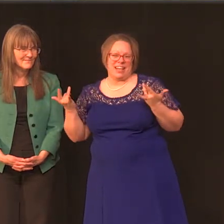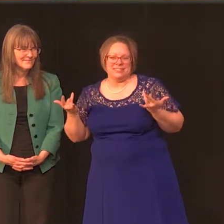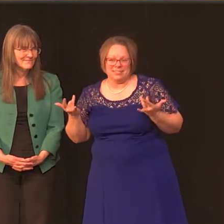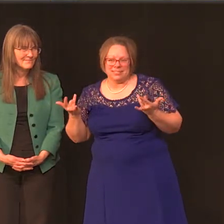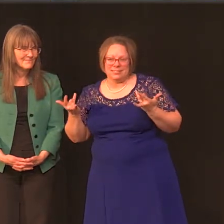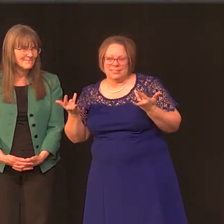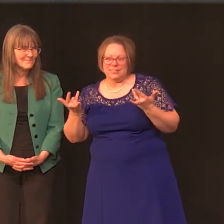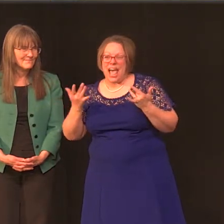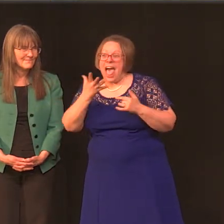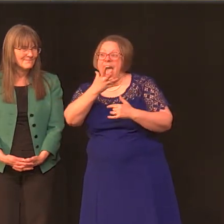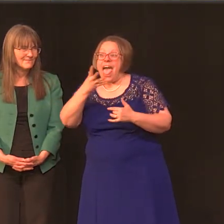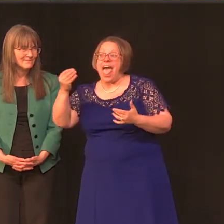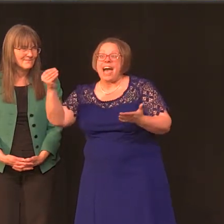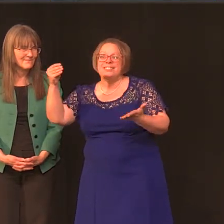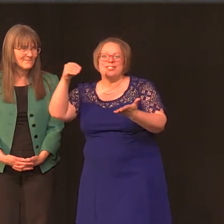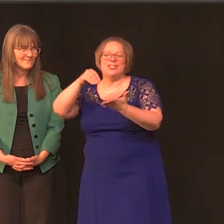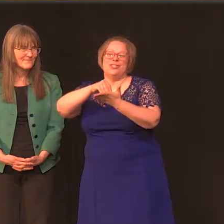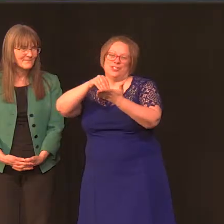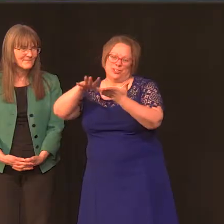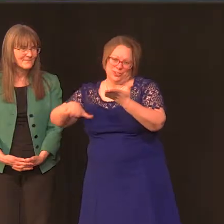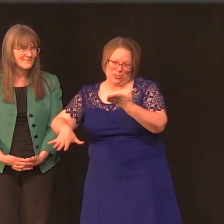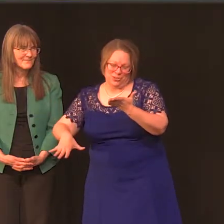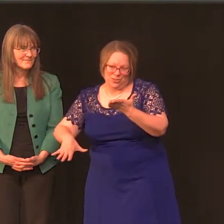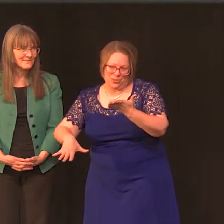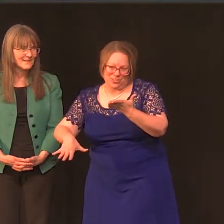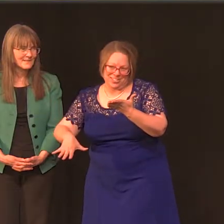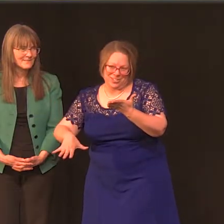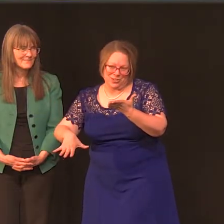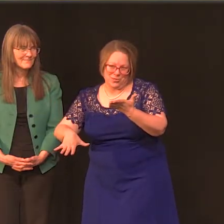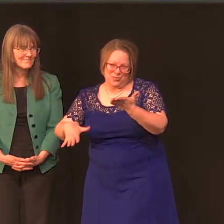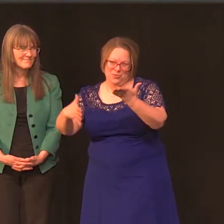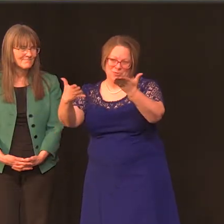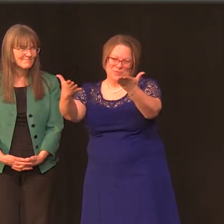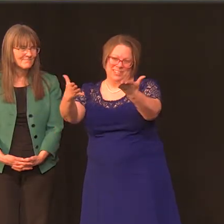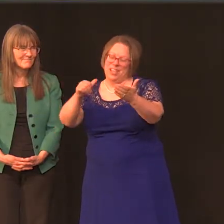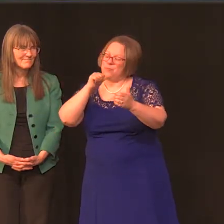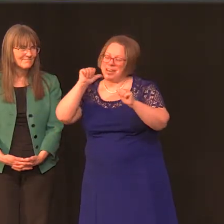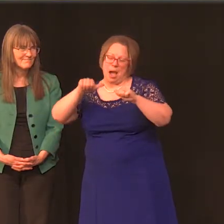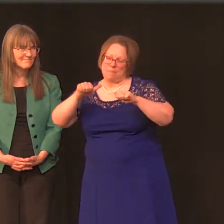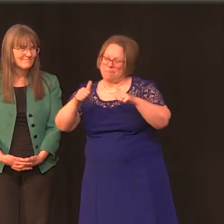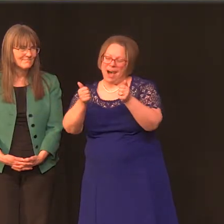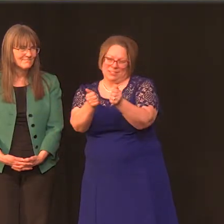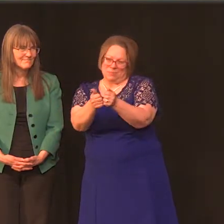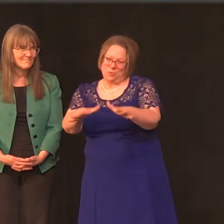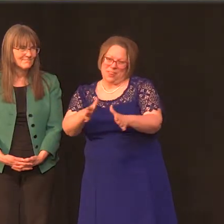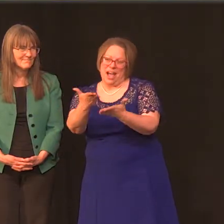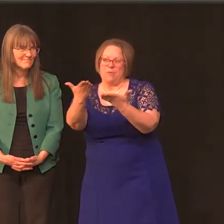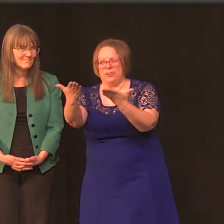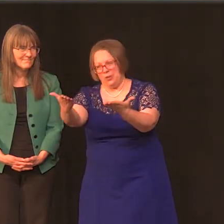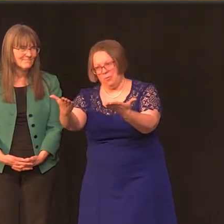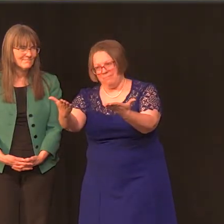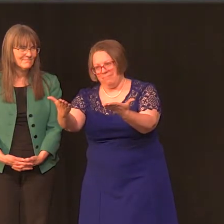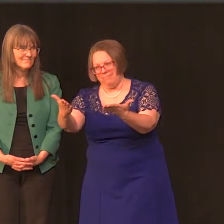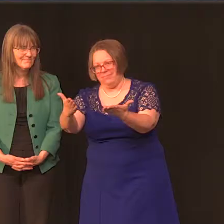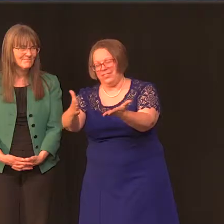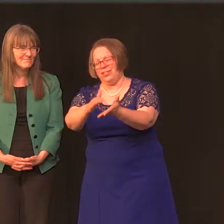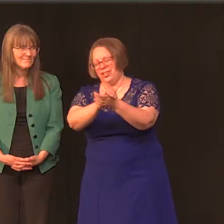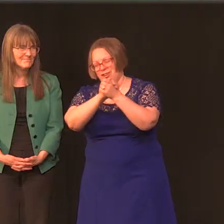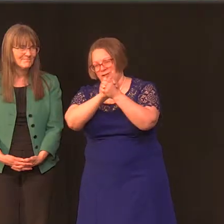this wonderful event. And of course, our students. It would not be possible without you and